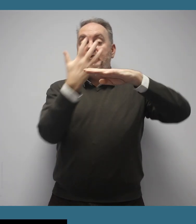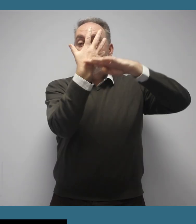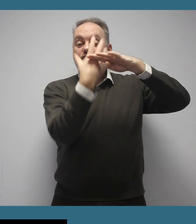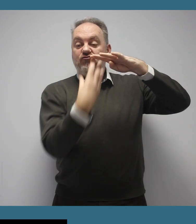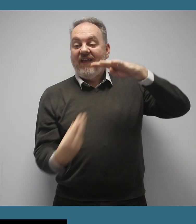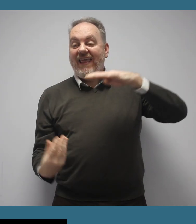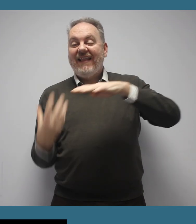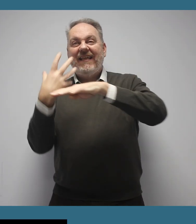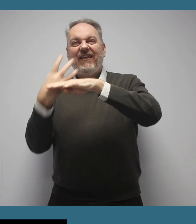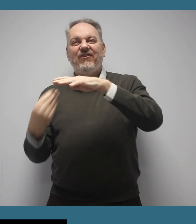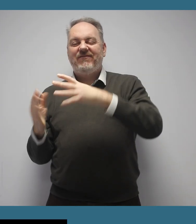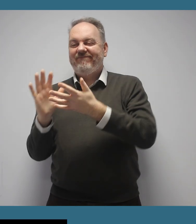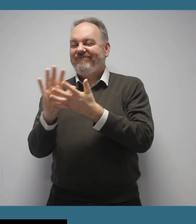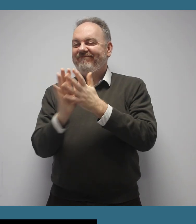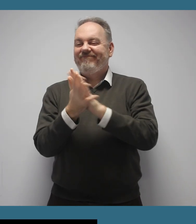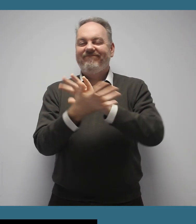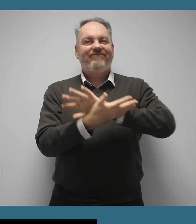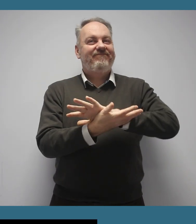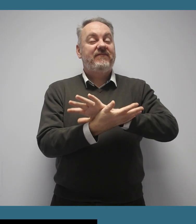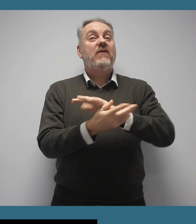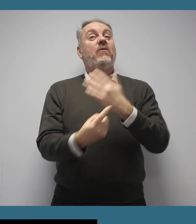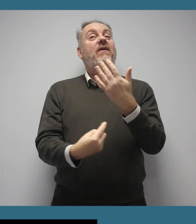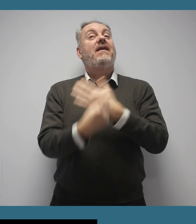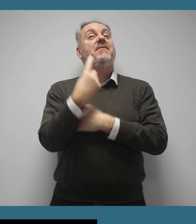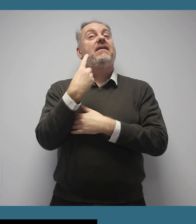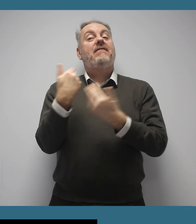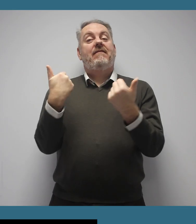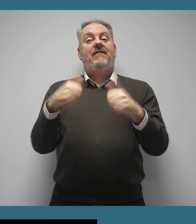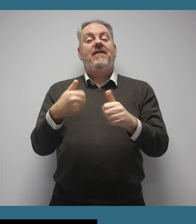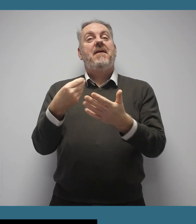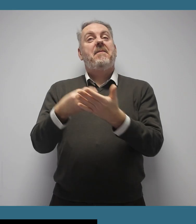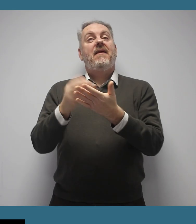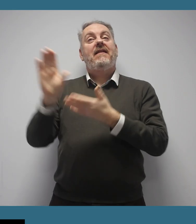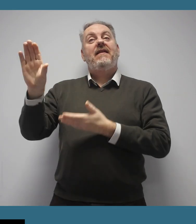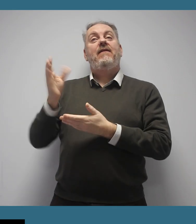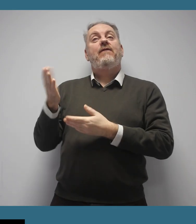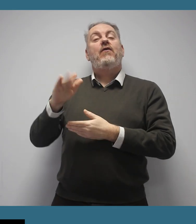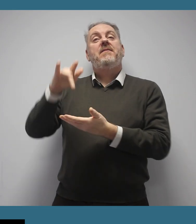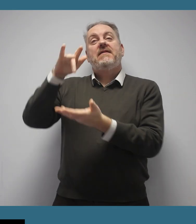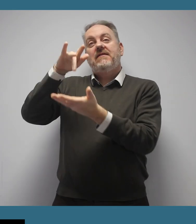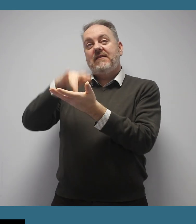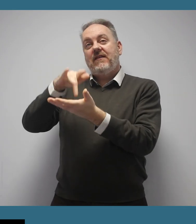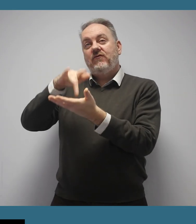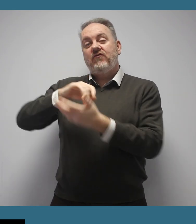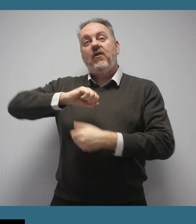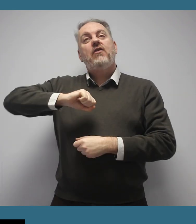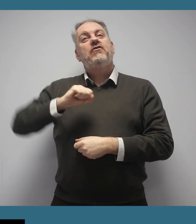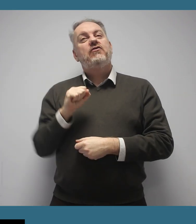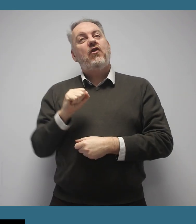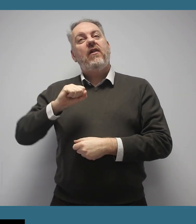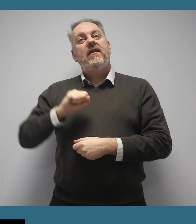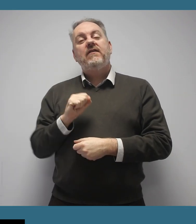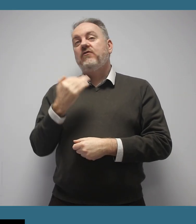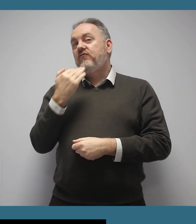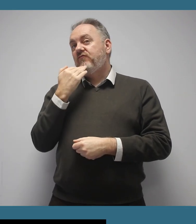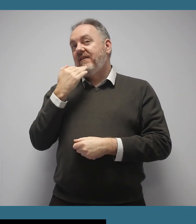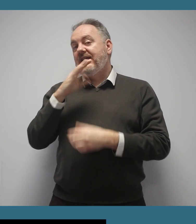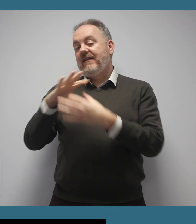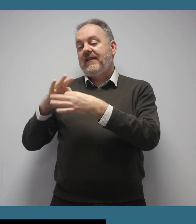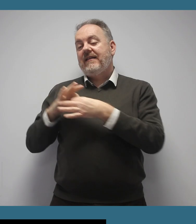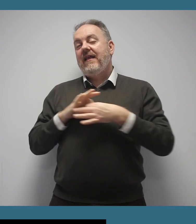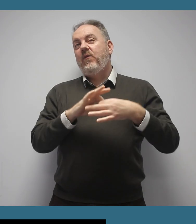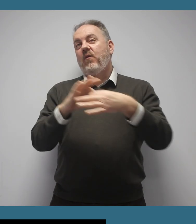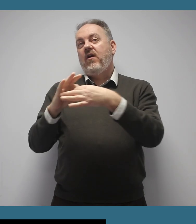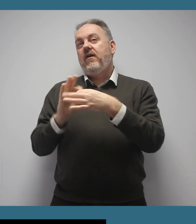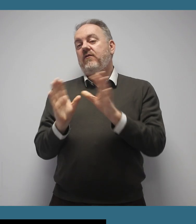failed. So we got money from Central Scotland Green Network Trust, I think,